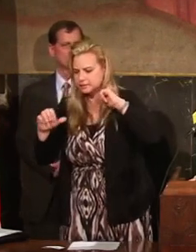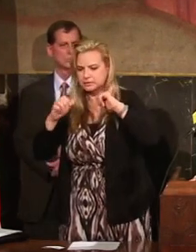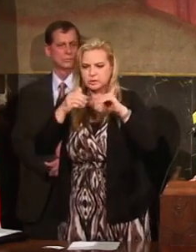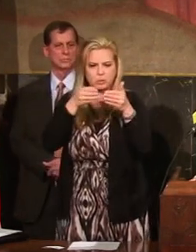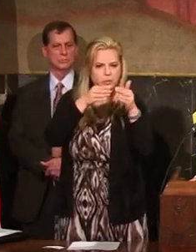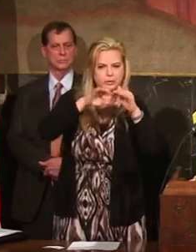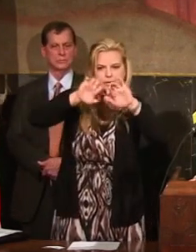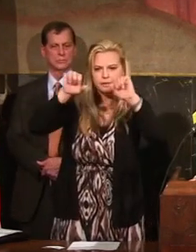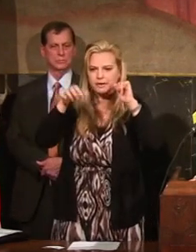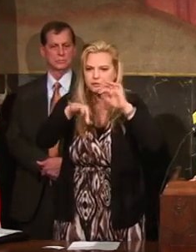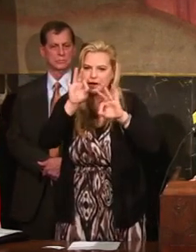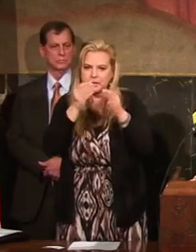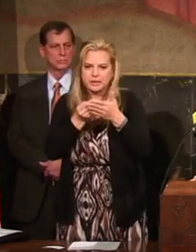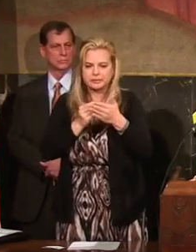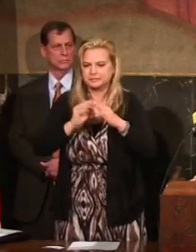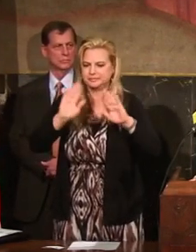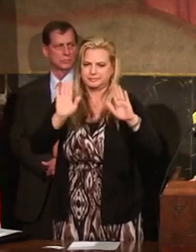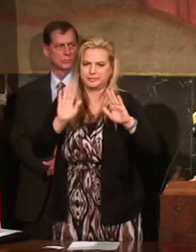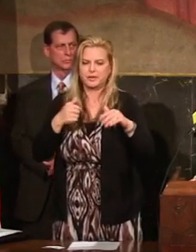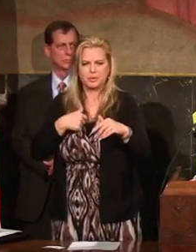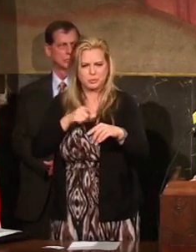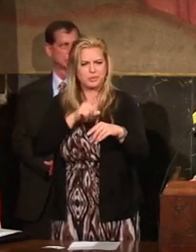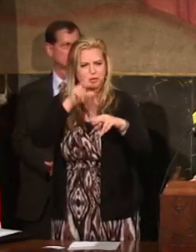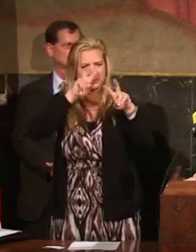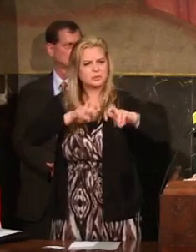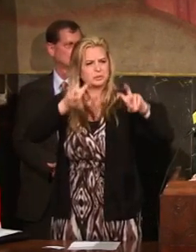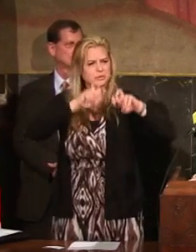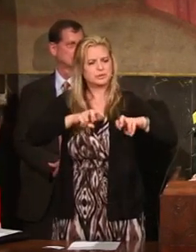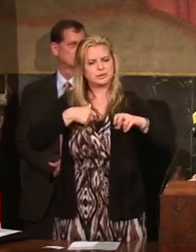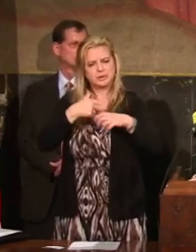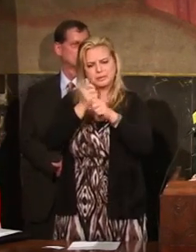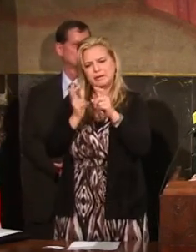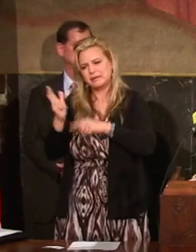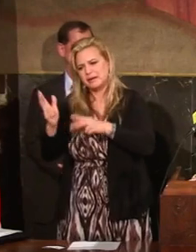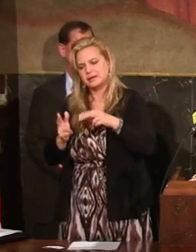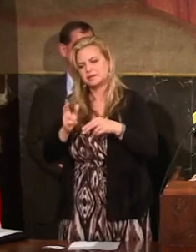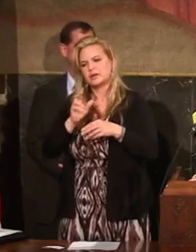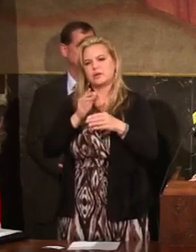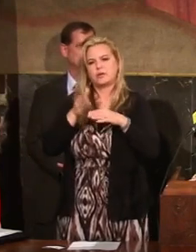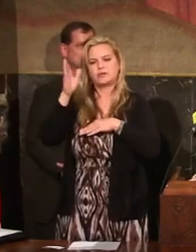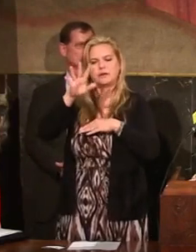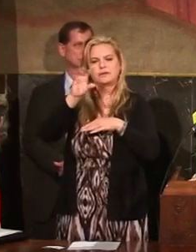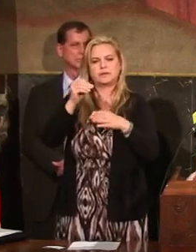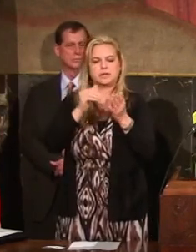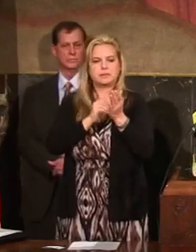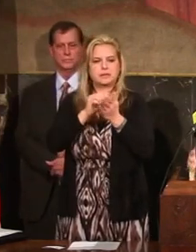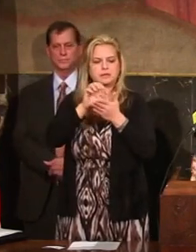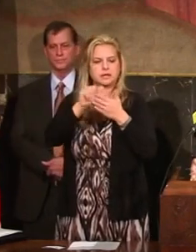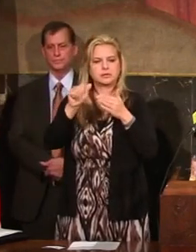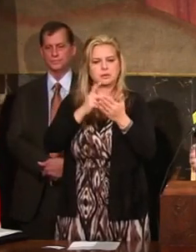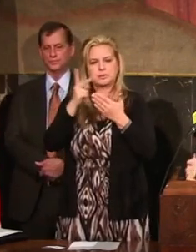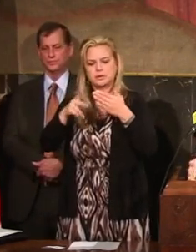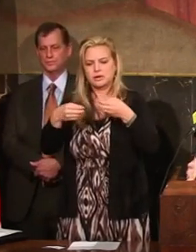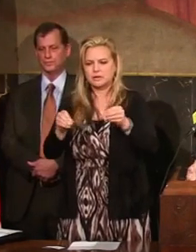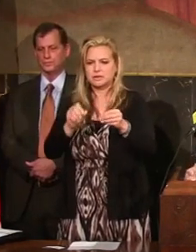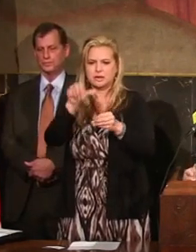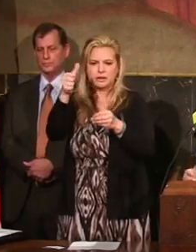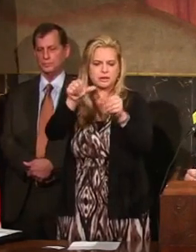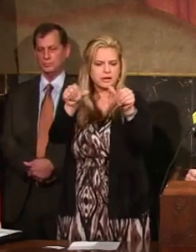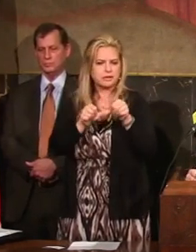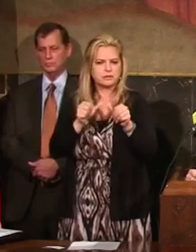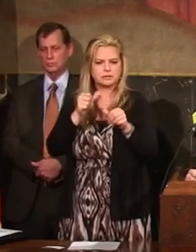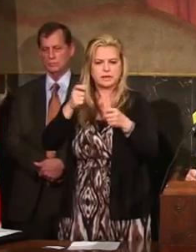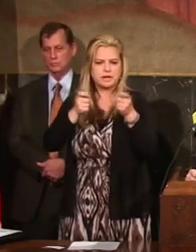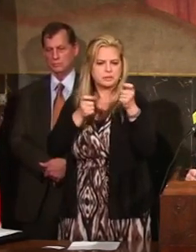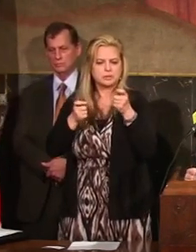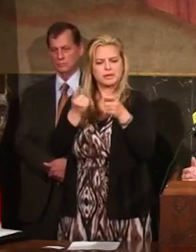of our department, because I assure you we have looked at that and we made cuts of over $50 million to our program offices and other areas of administration